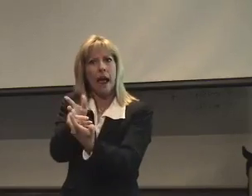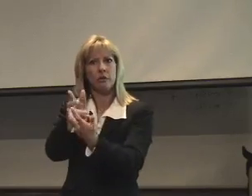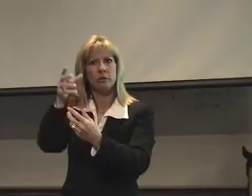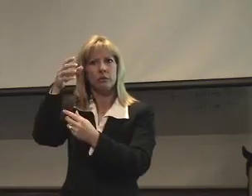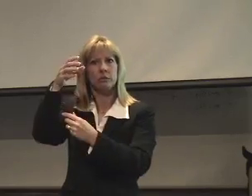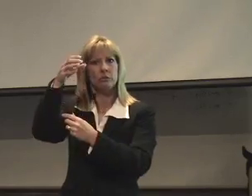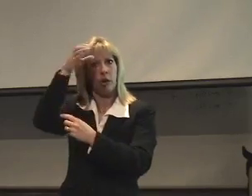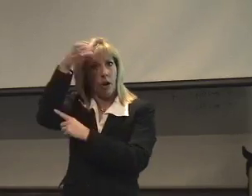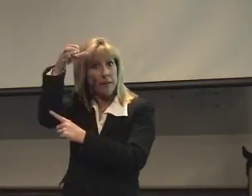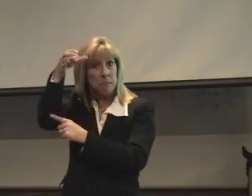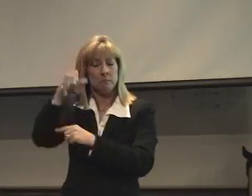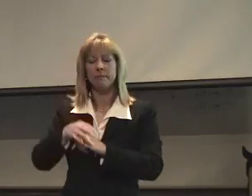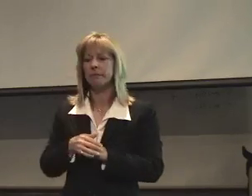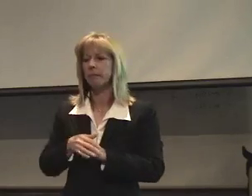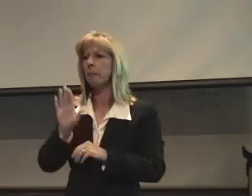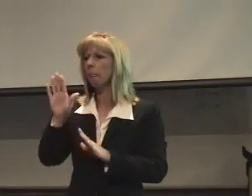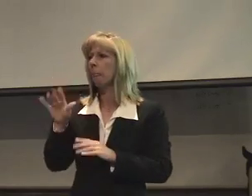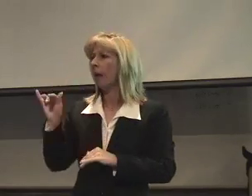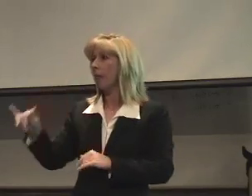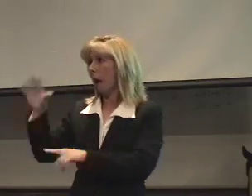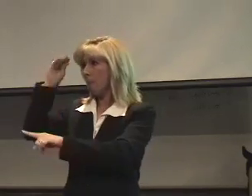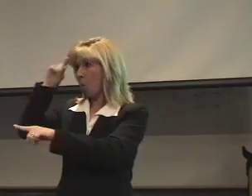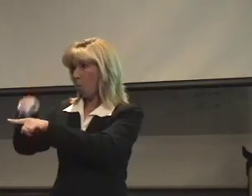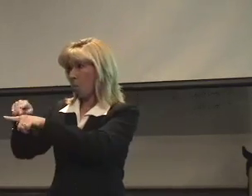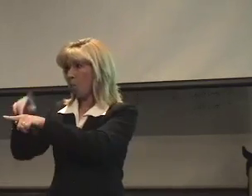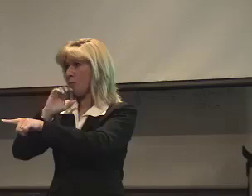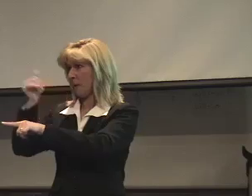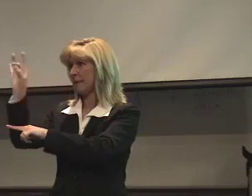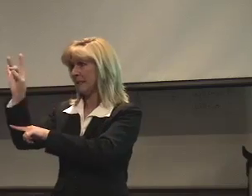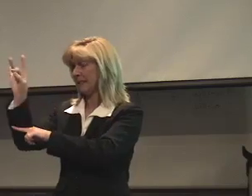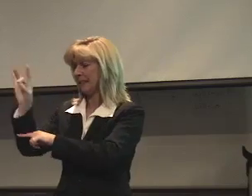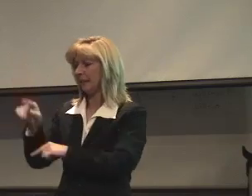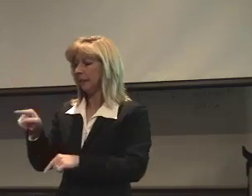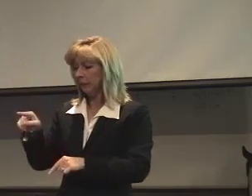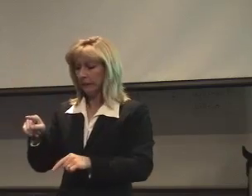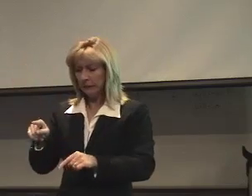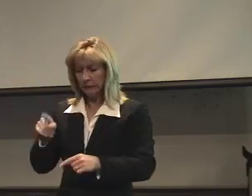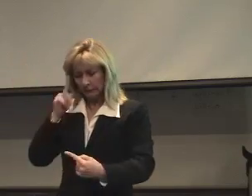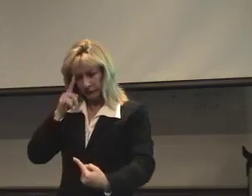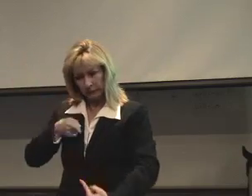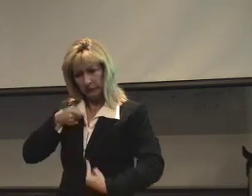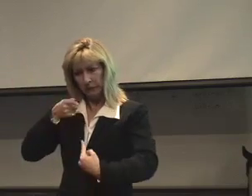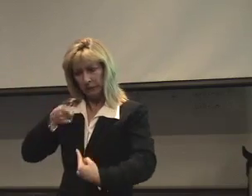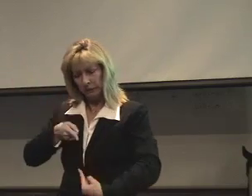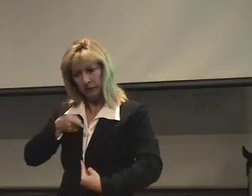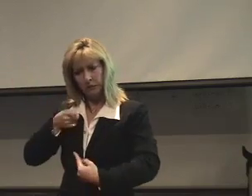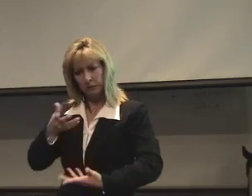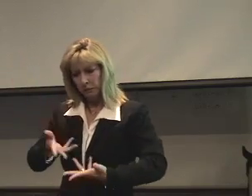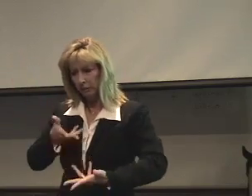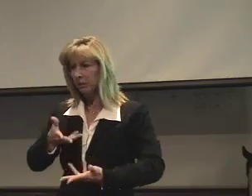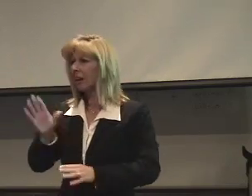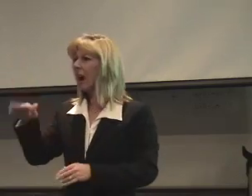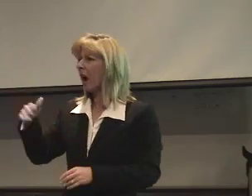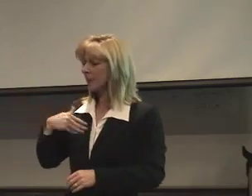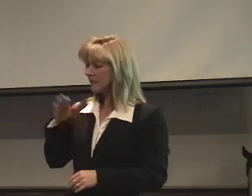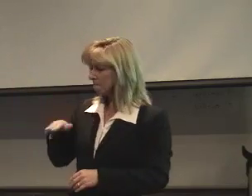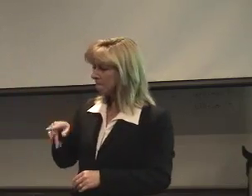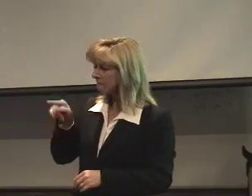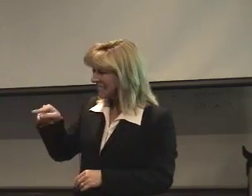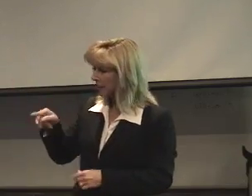anything. But he's working on this, and I said, I want you to think. You have to start thinking about what you're reading, not just throwing it back. I want you to think about